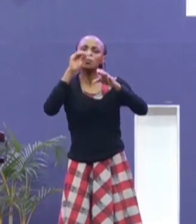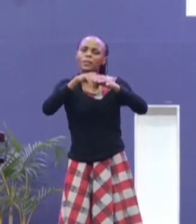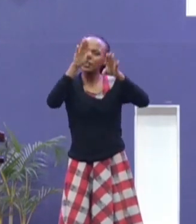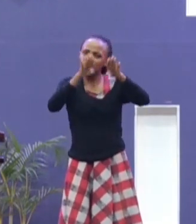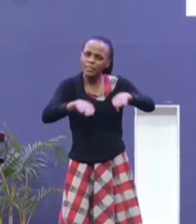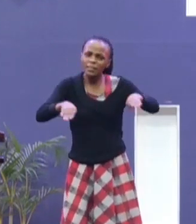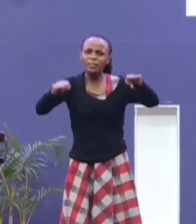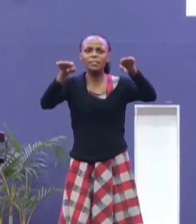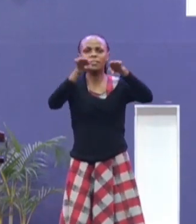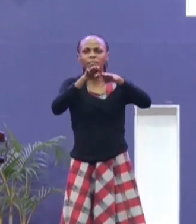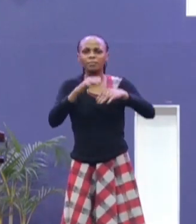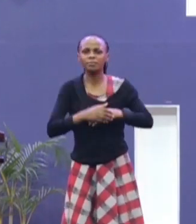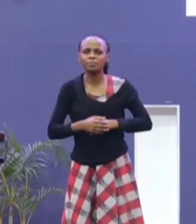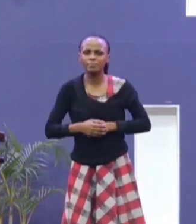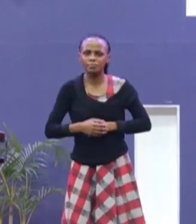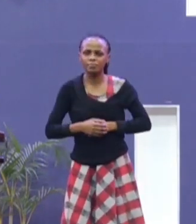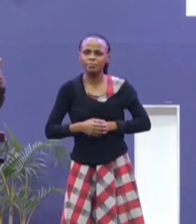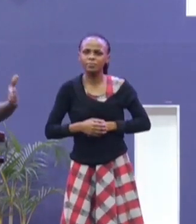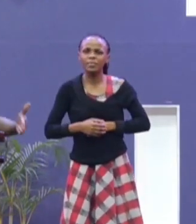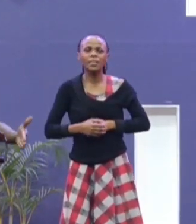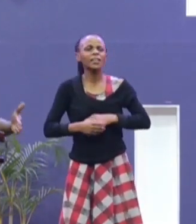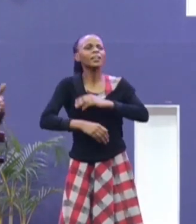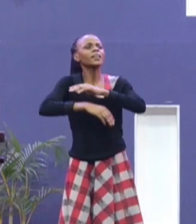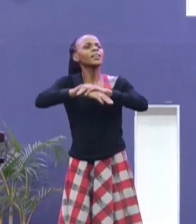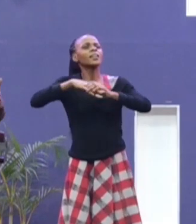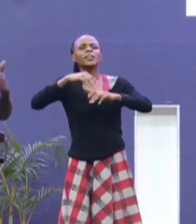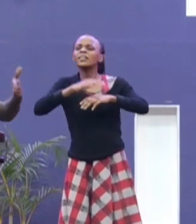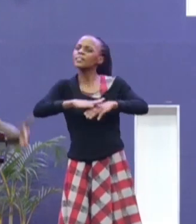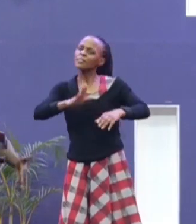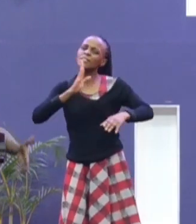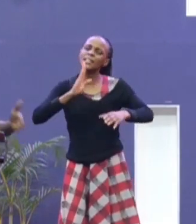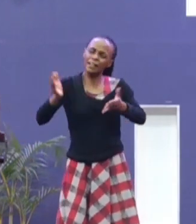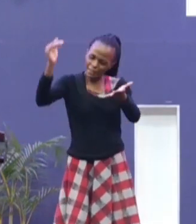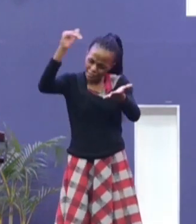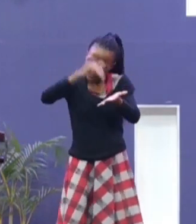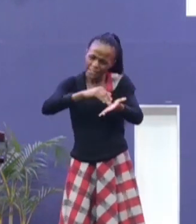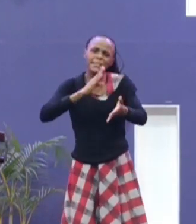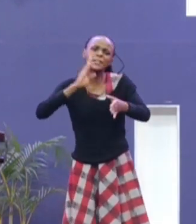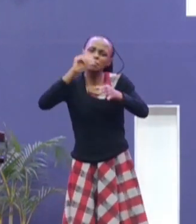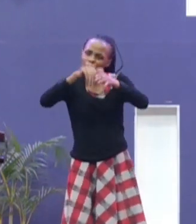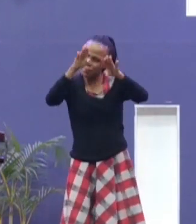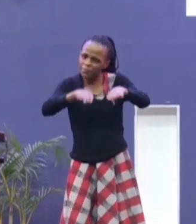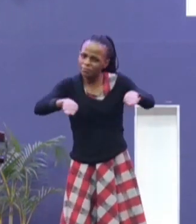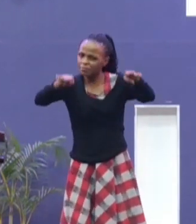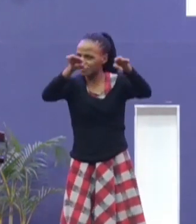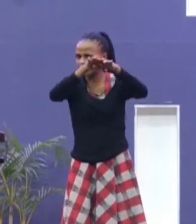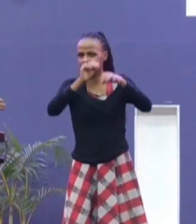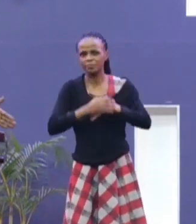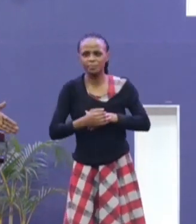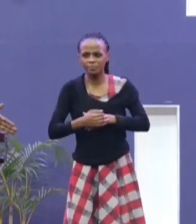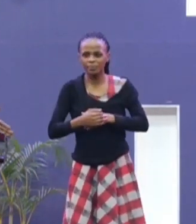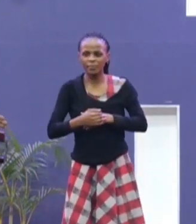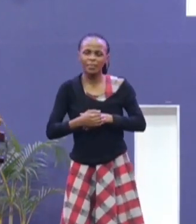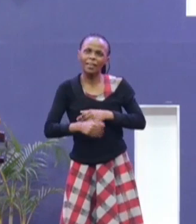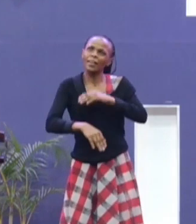Okukiriziganya. Do not be conformed. Yes. Temuddamu kukiriziganya. Do not be conformed.